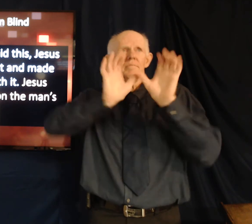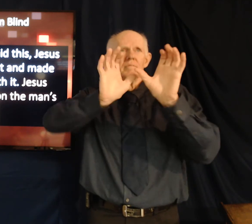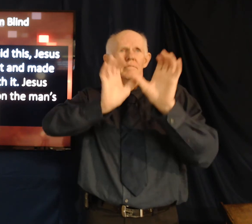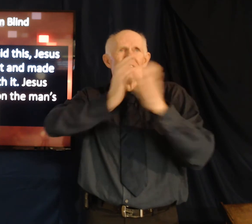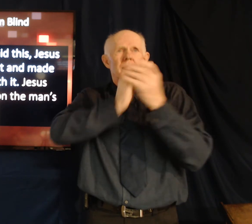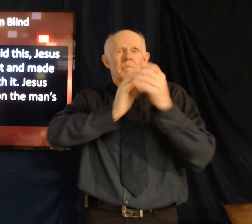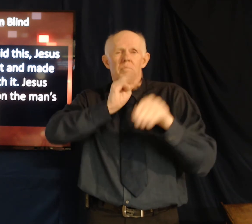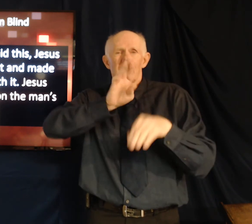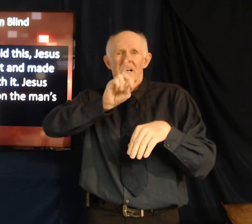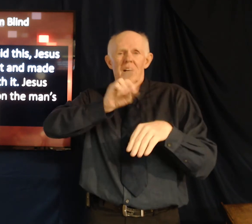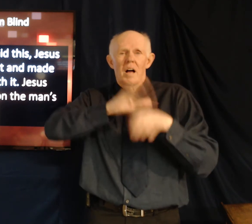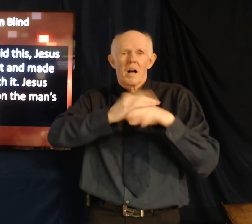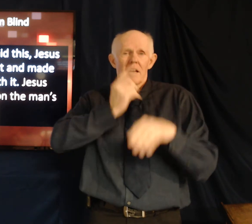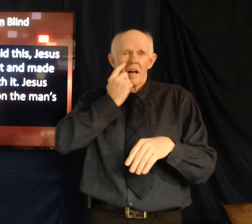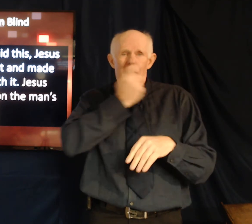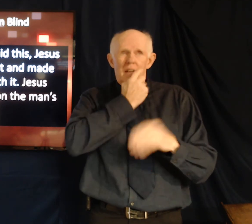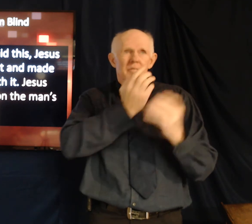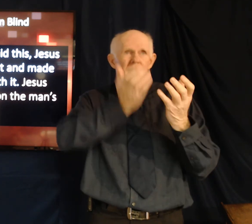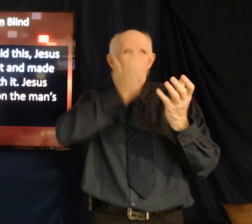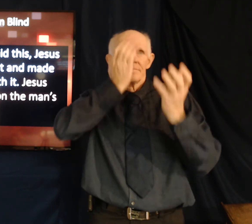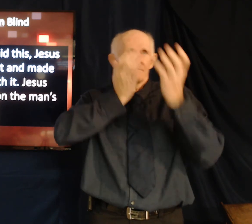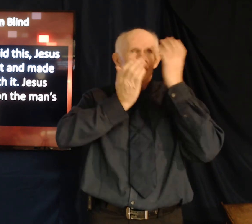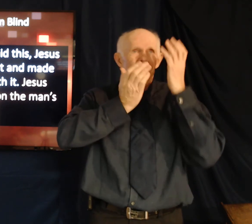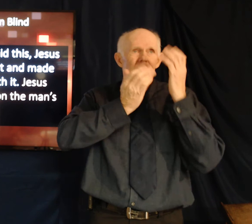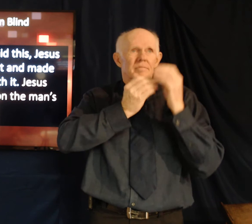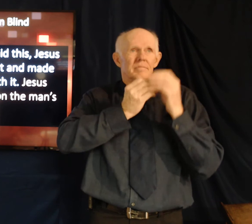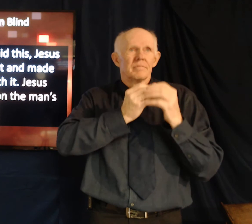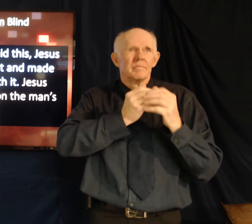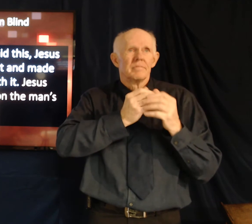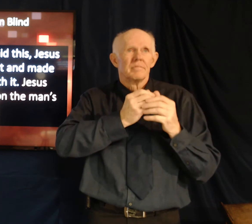some mud with it. Jesus put the mud on the man's eyes.